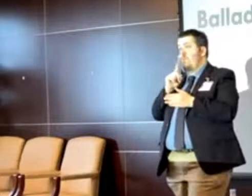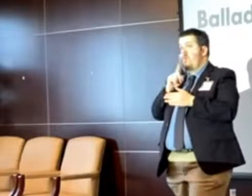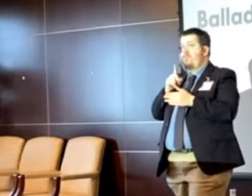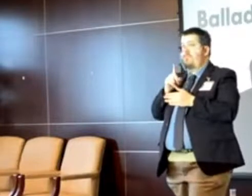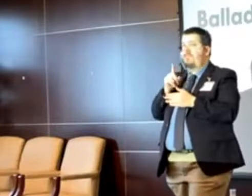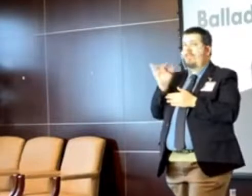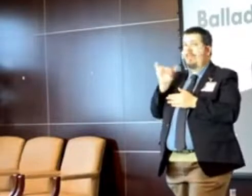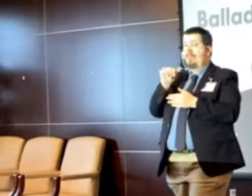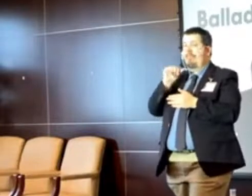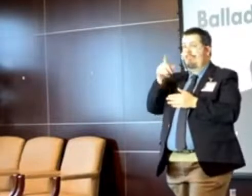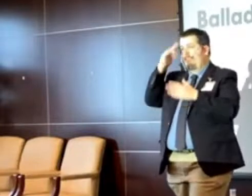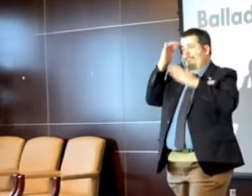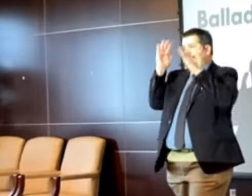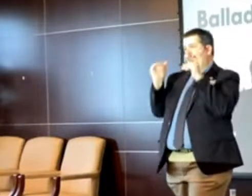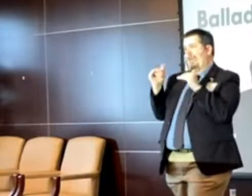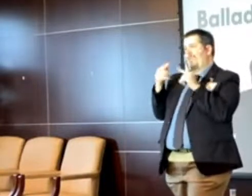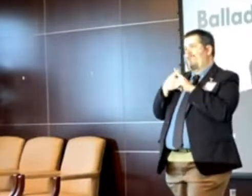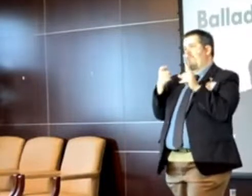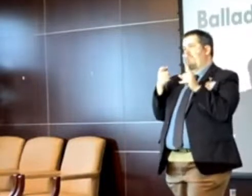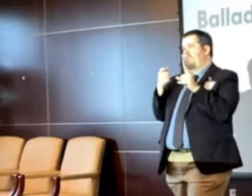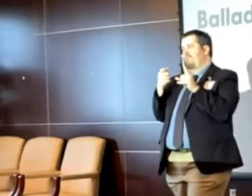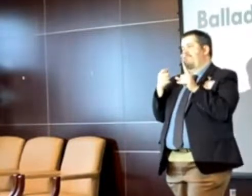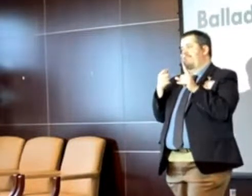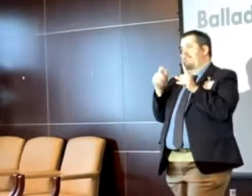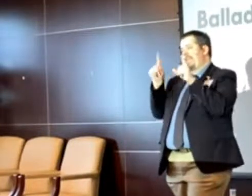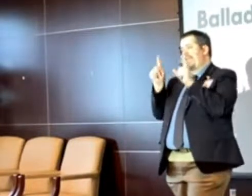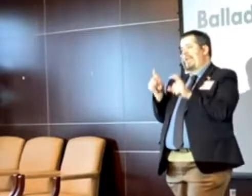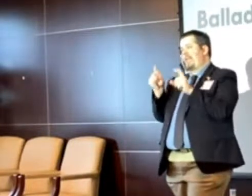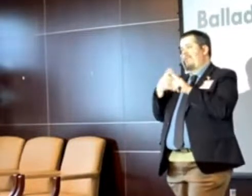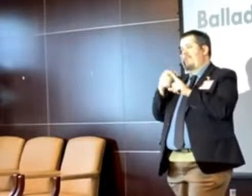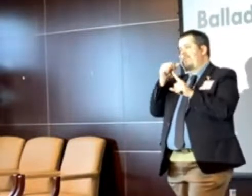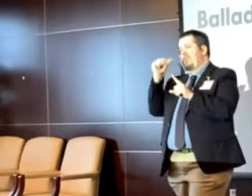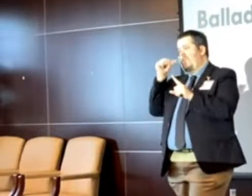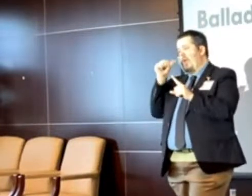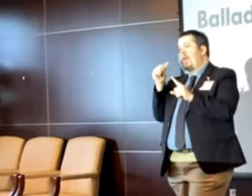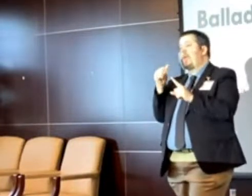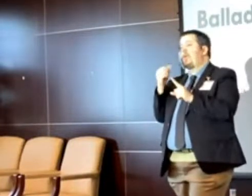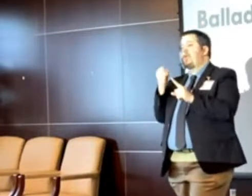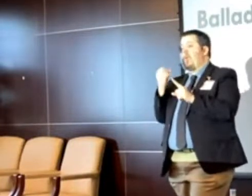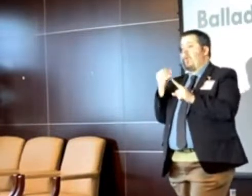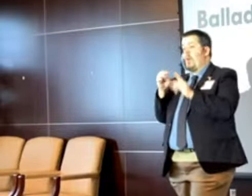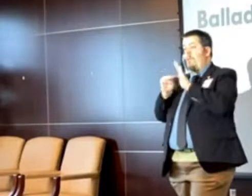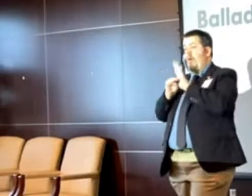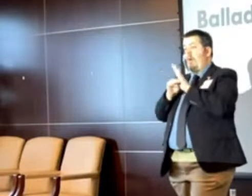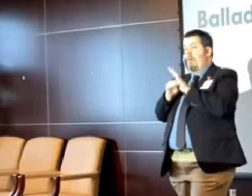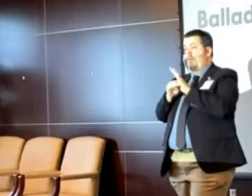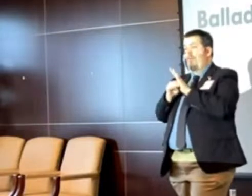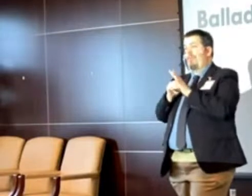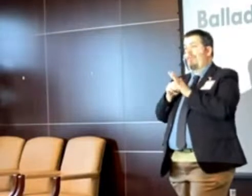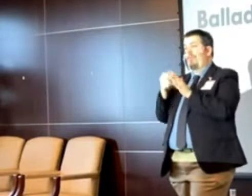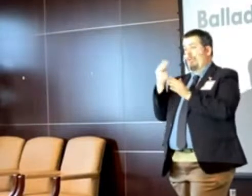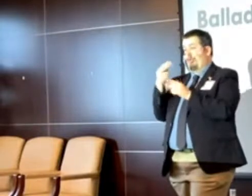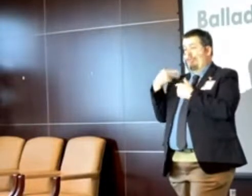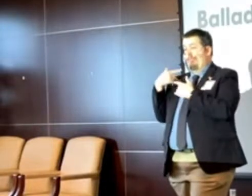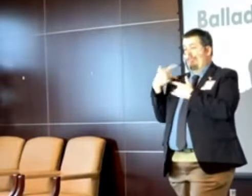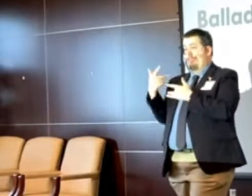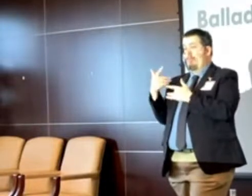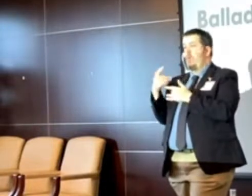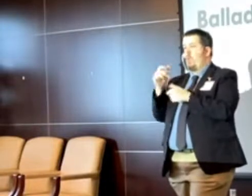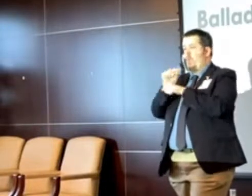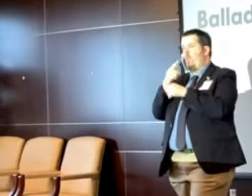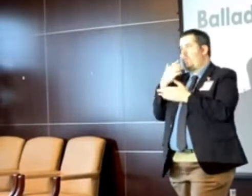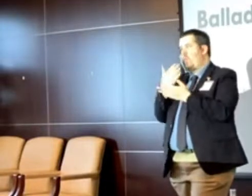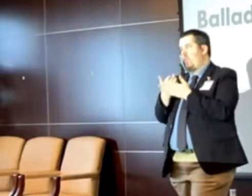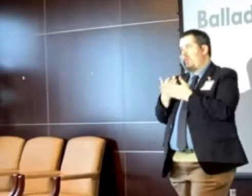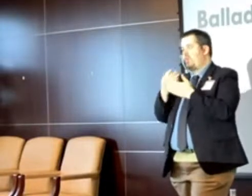of not what we expected from our testing out of yesterday. Our modeling historically has worked pretty